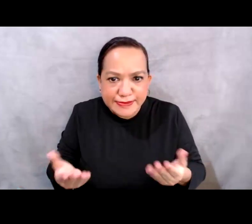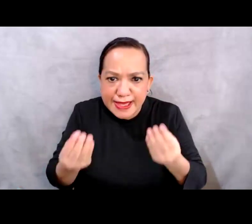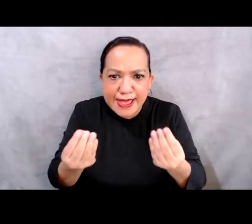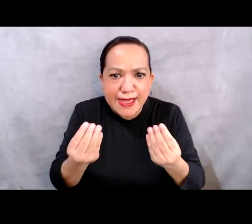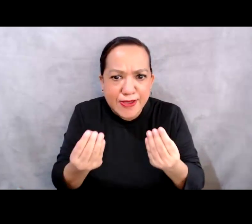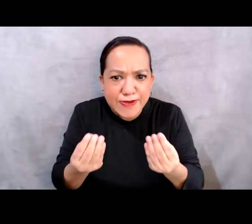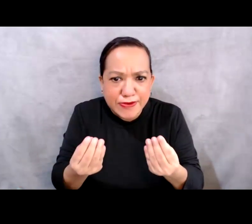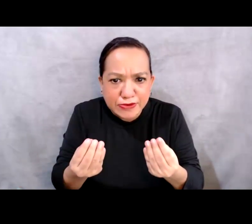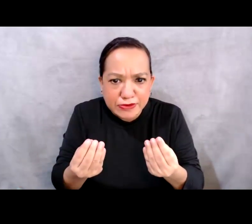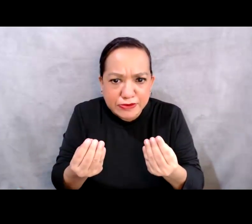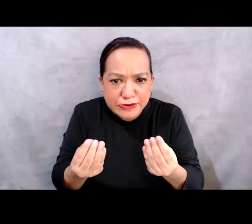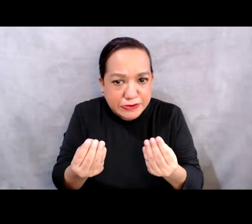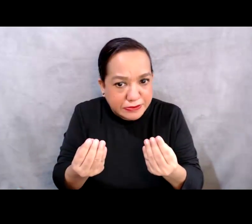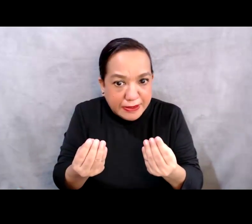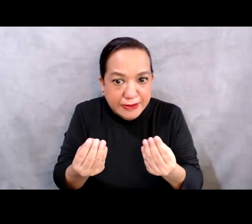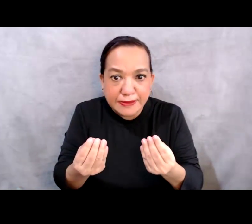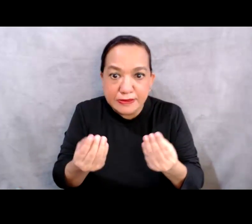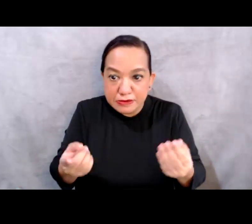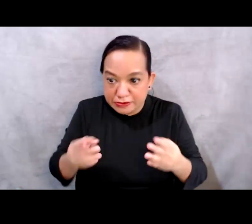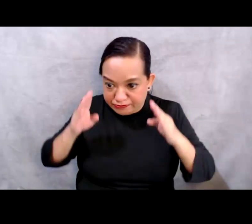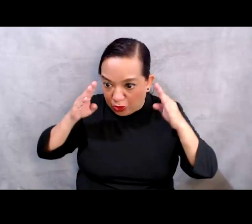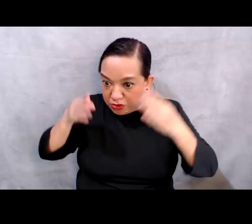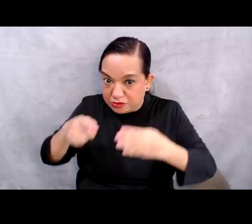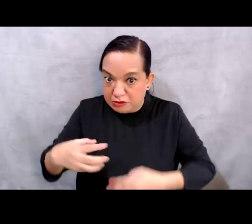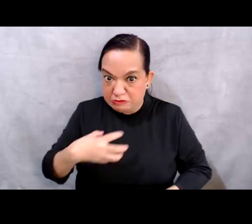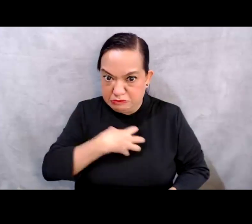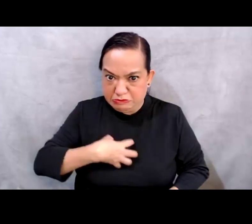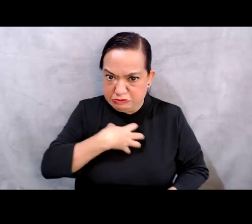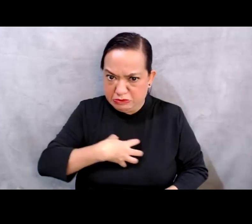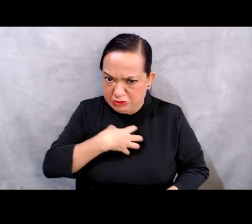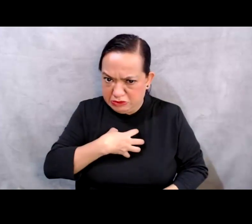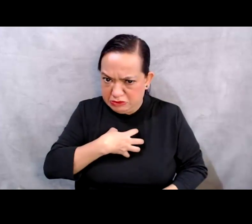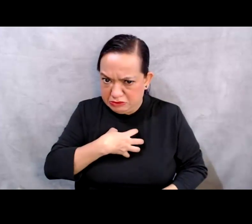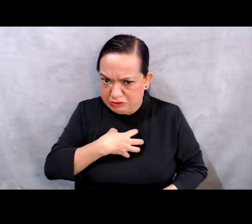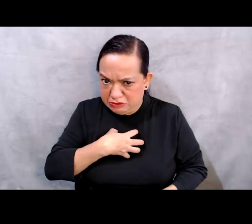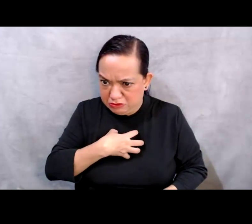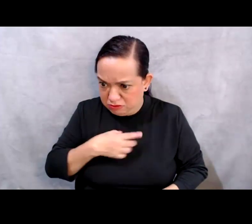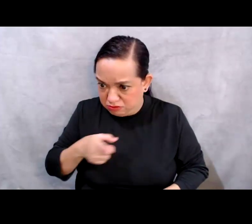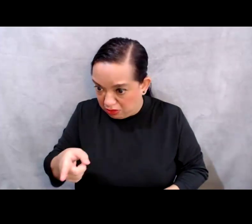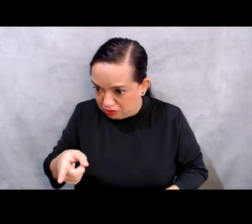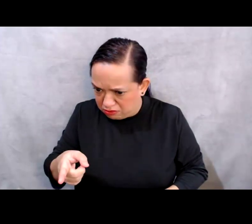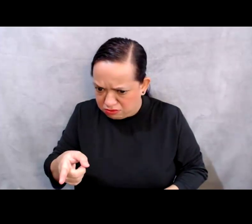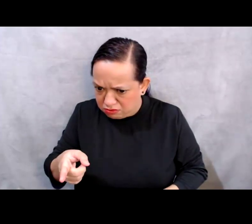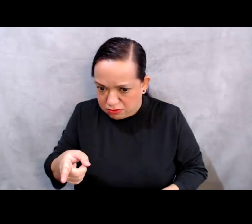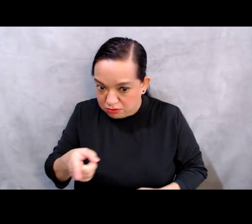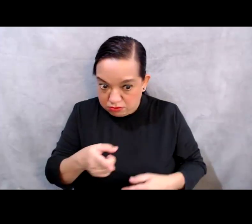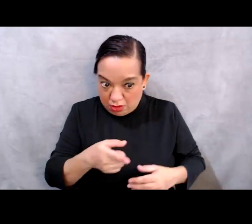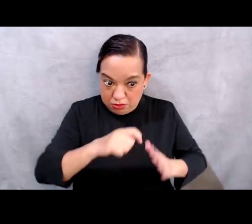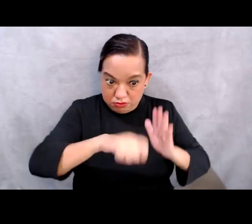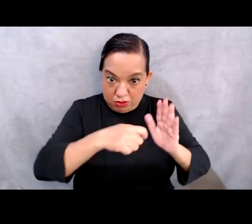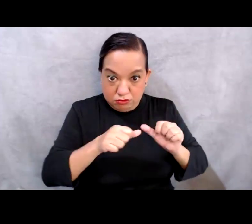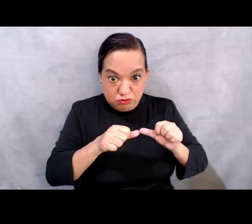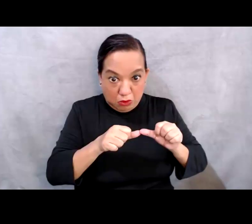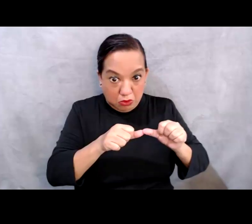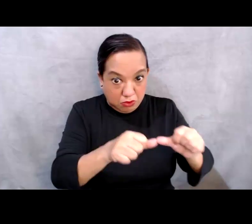for project to be able to continue business as usual. This is one